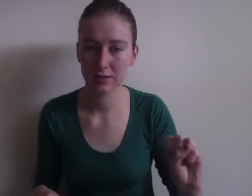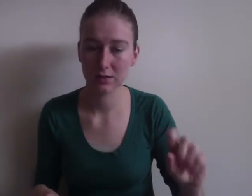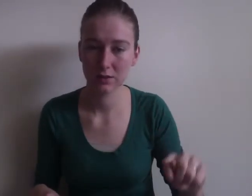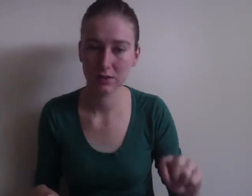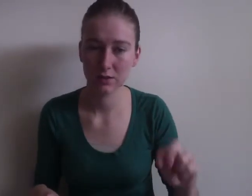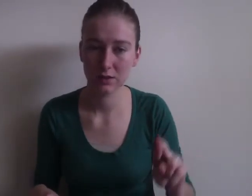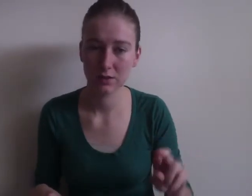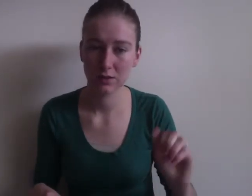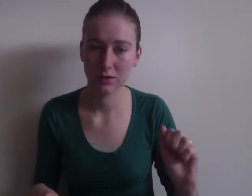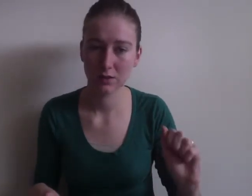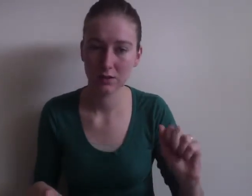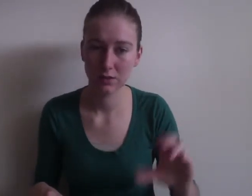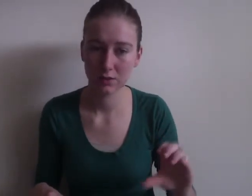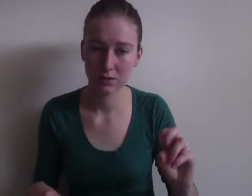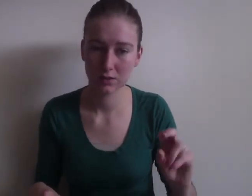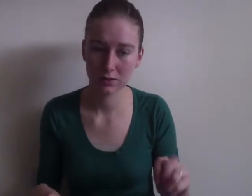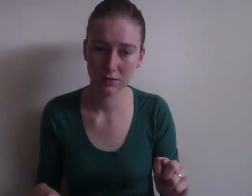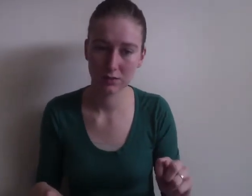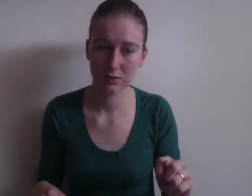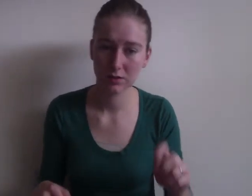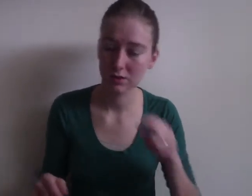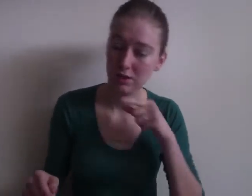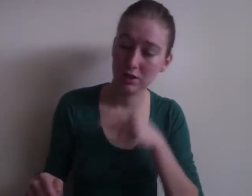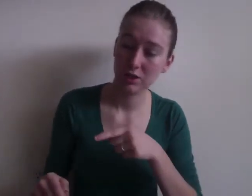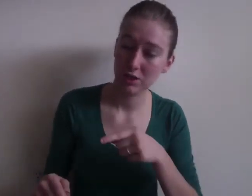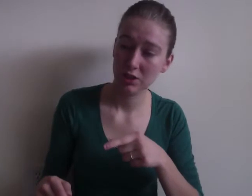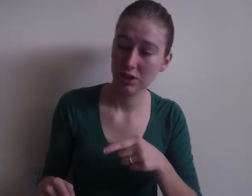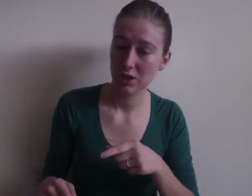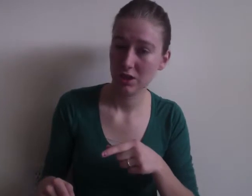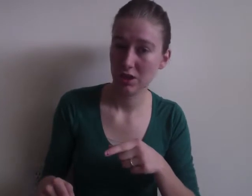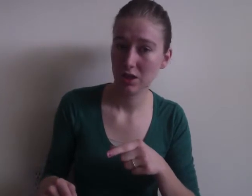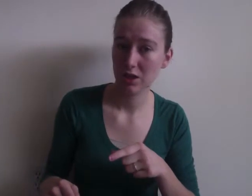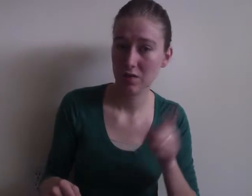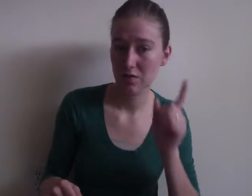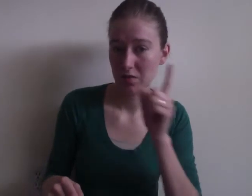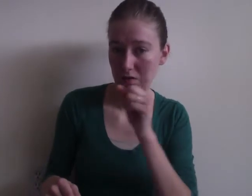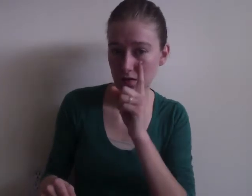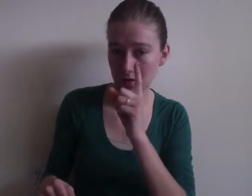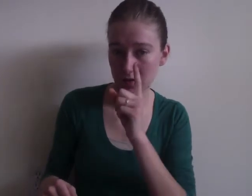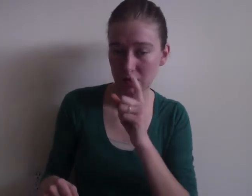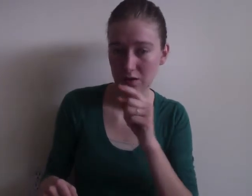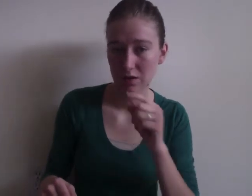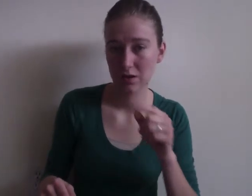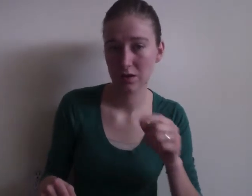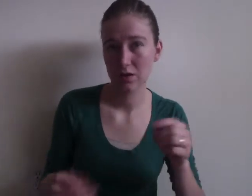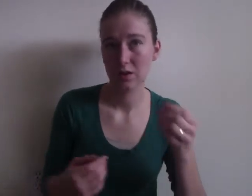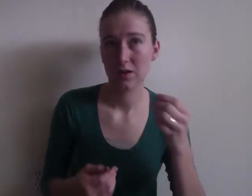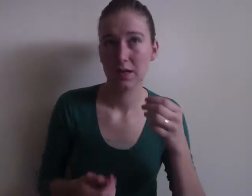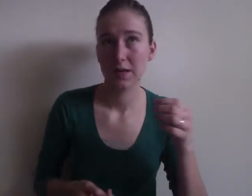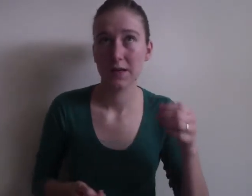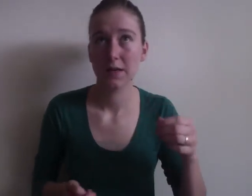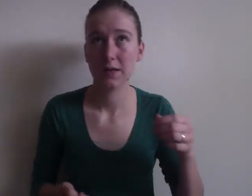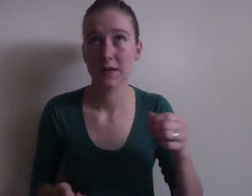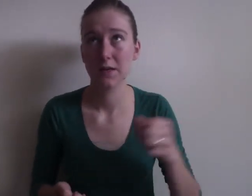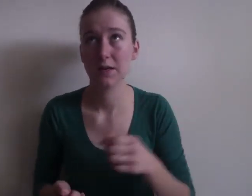pretend, when she painted her flowers, she would pretend she was painting it from maybe a bumblebee's point of view. Because that bumblebee would go inside